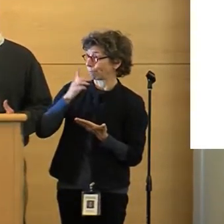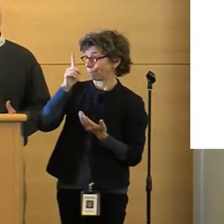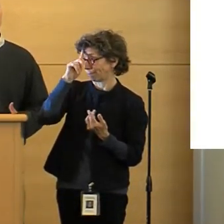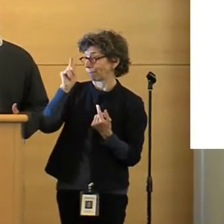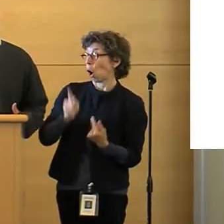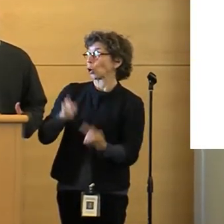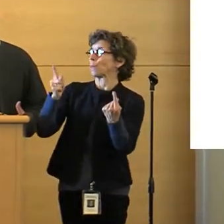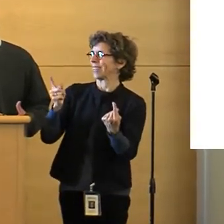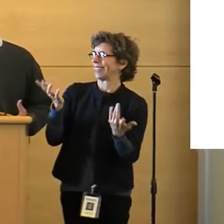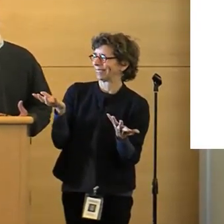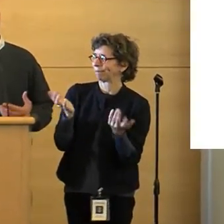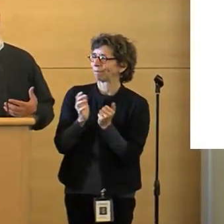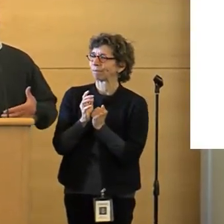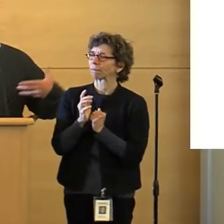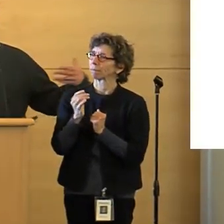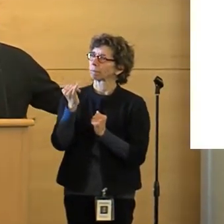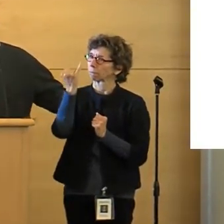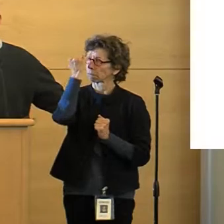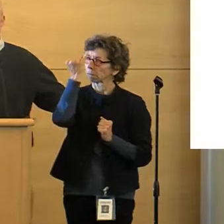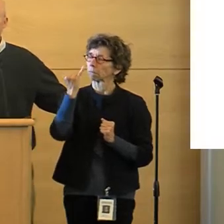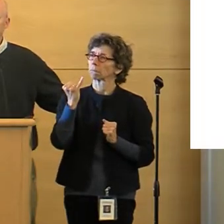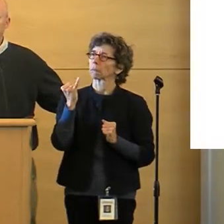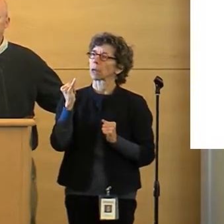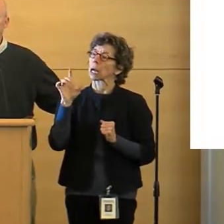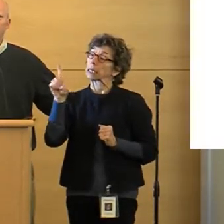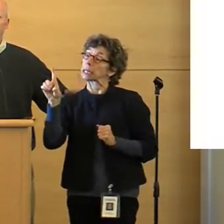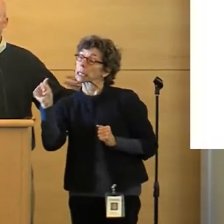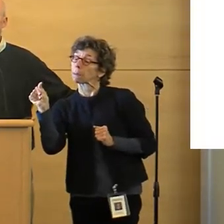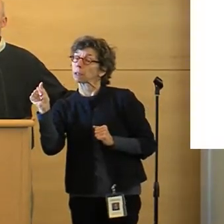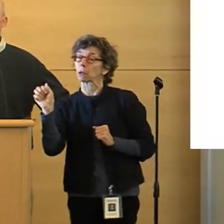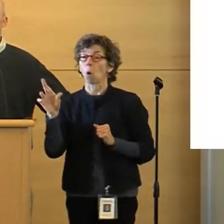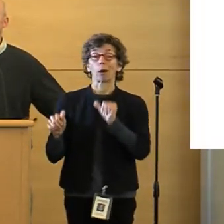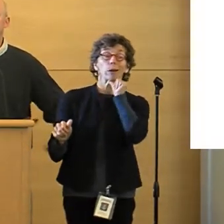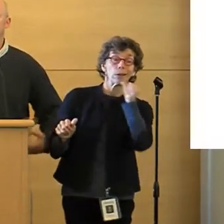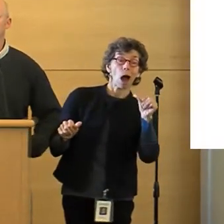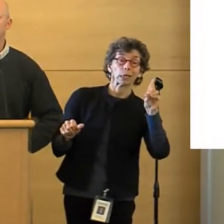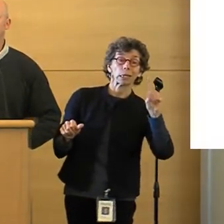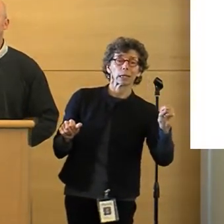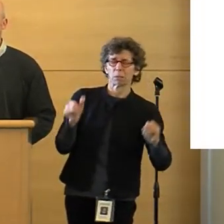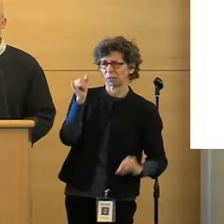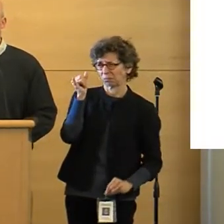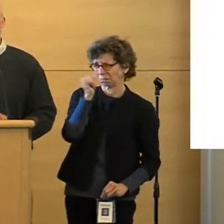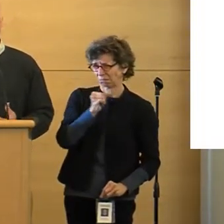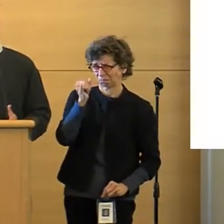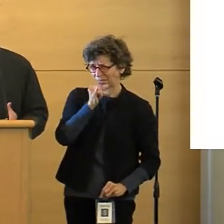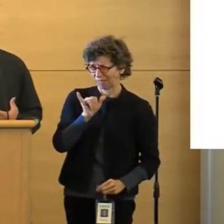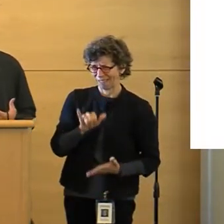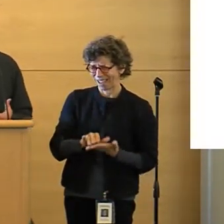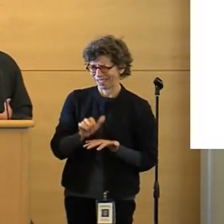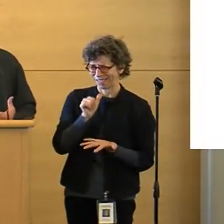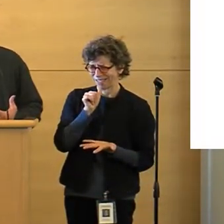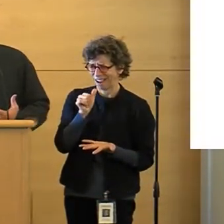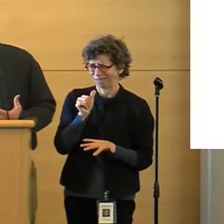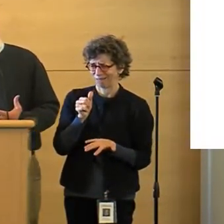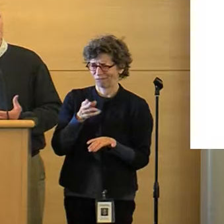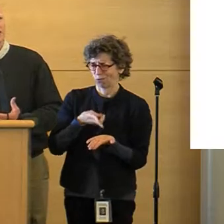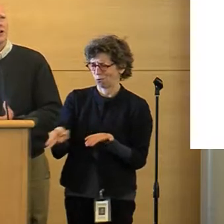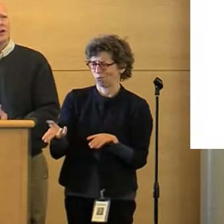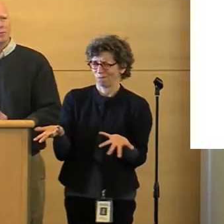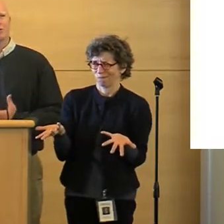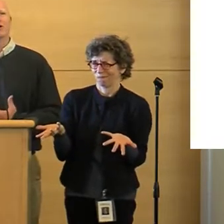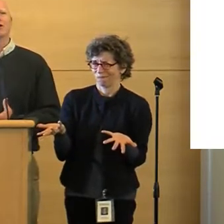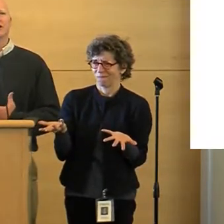able and not able, depending on what function you happen to be talking about. So I'd like